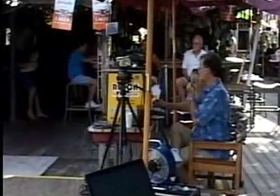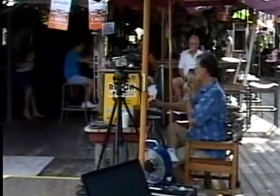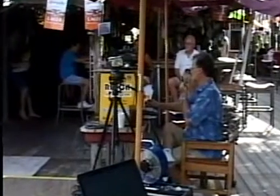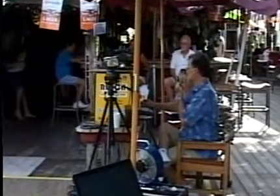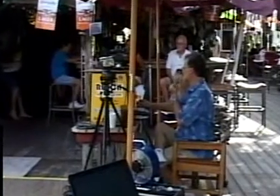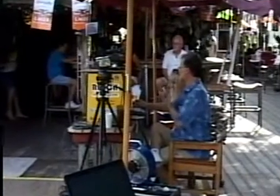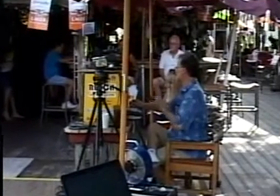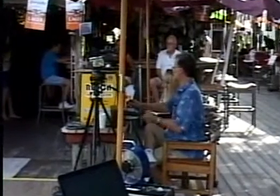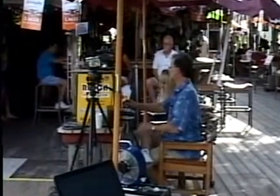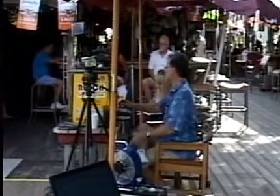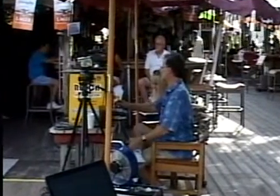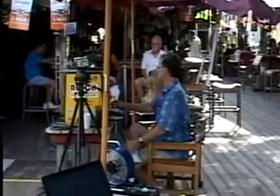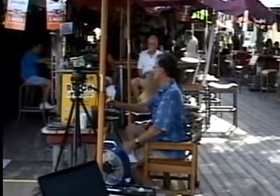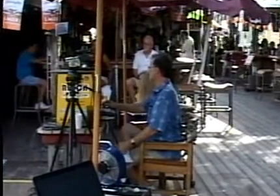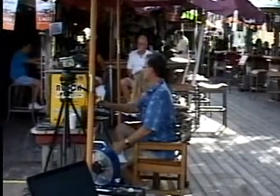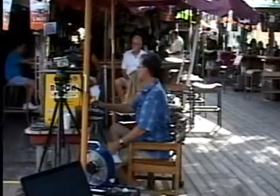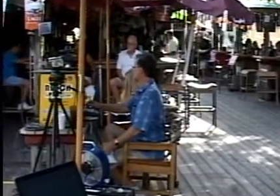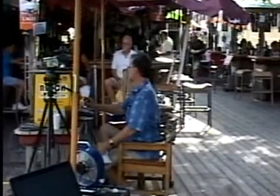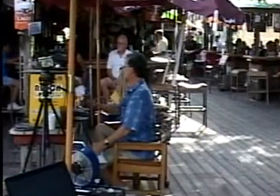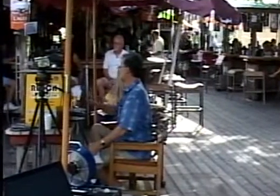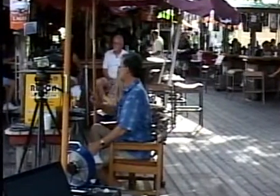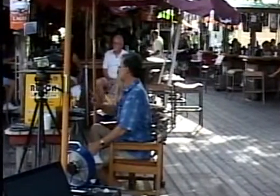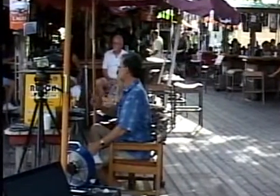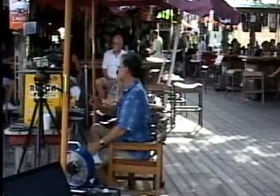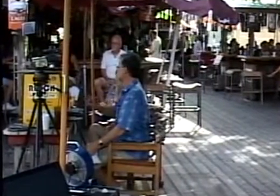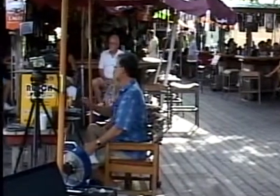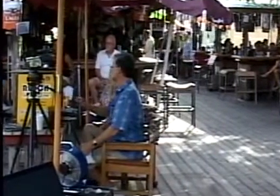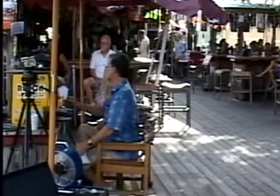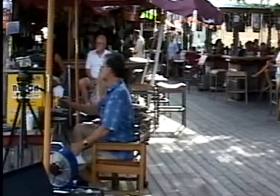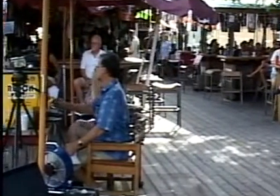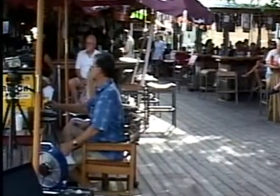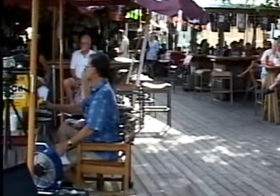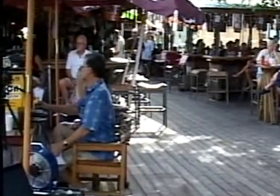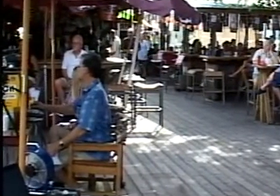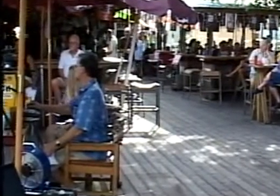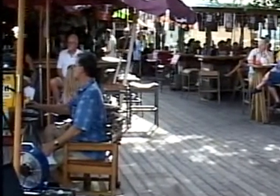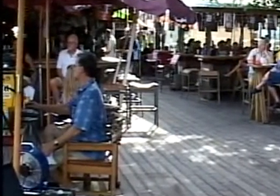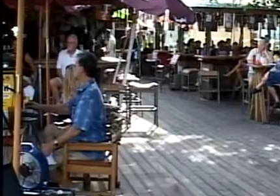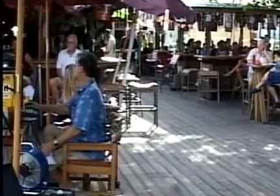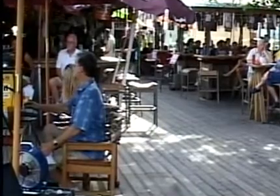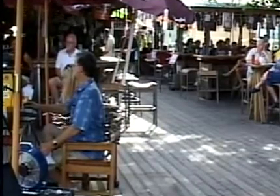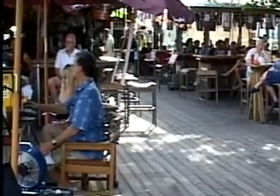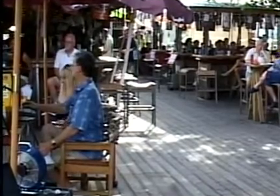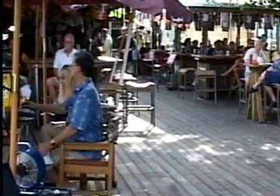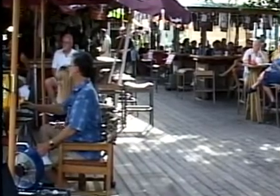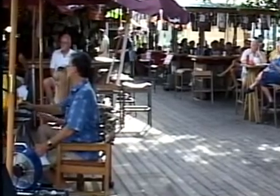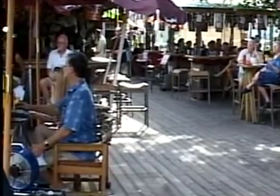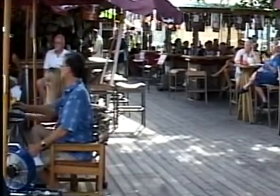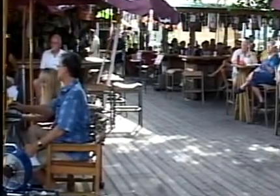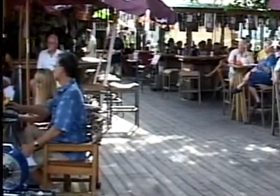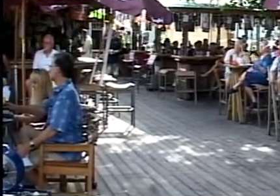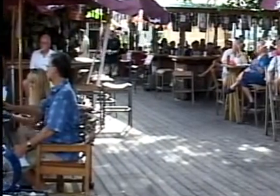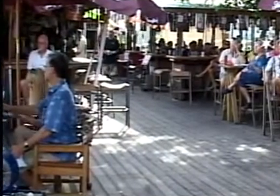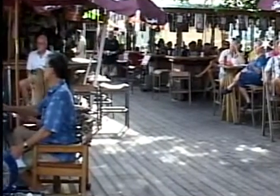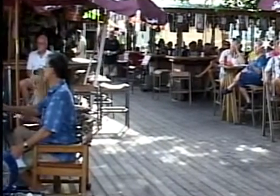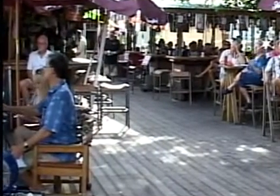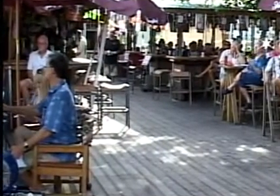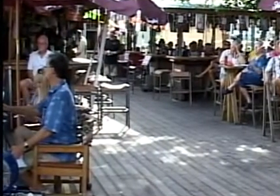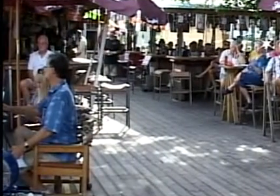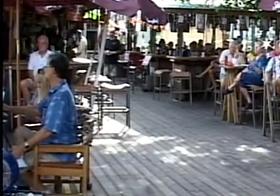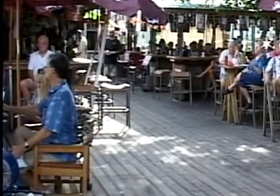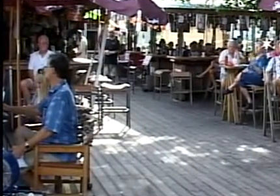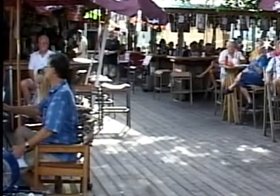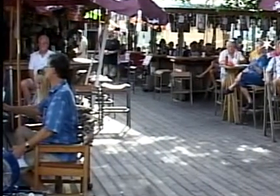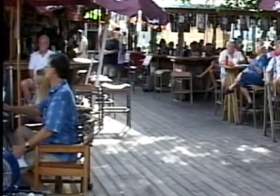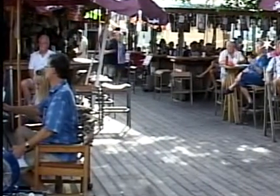one, Phrygia and Pamphylia, Egypt, and parts of Libya. Listen, there were three